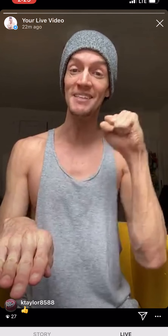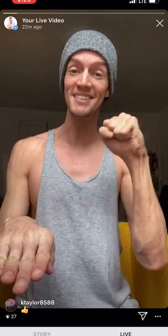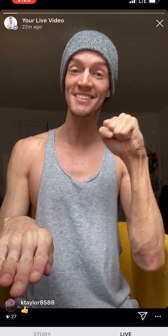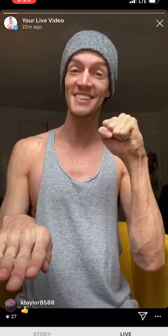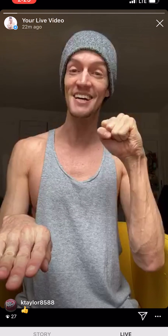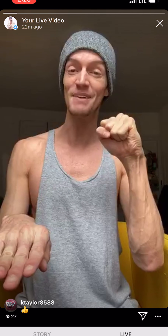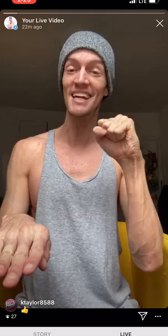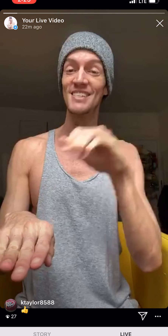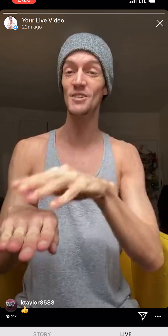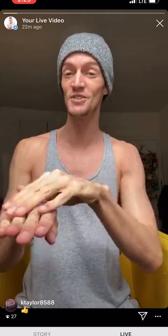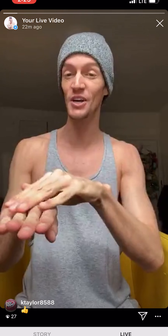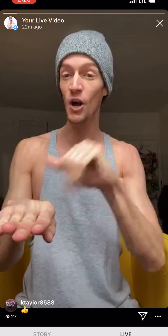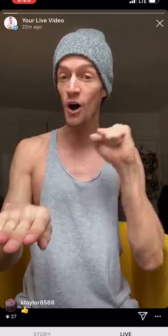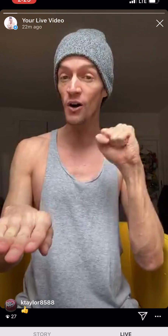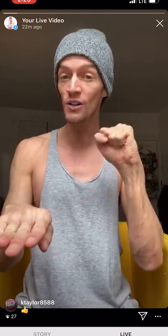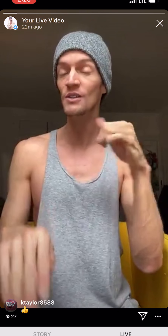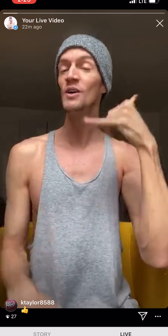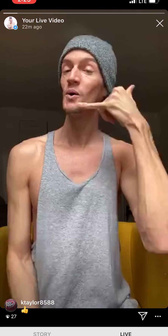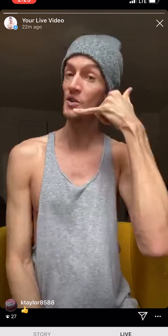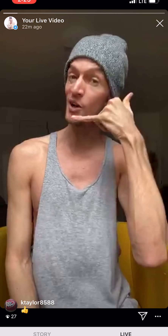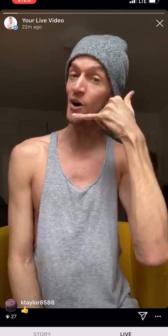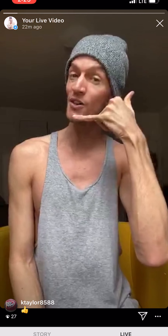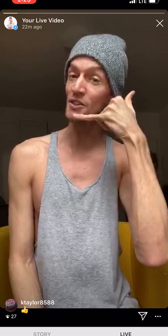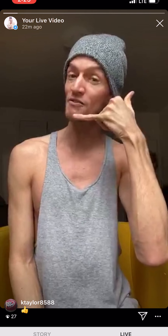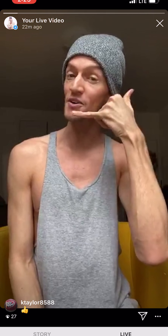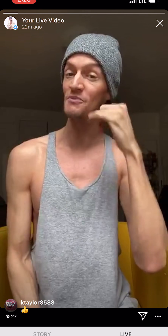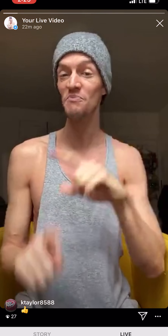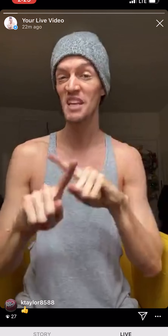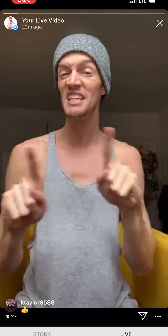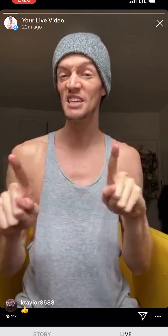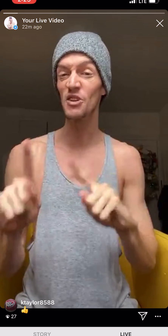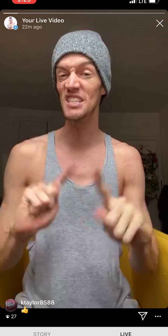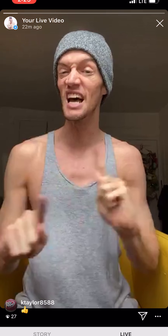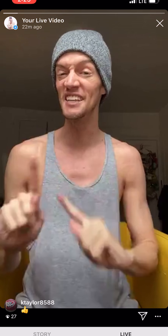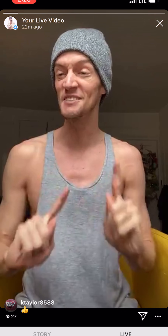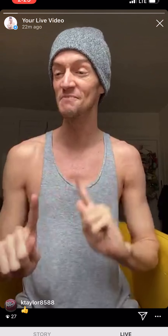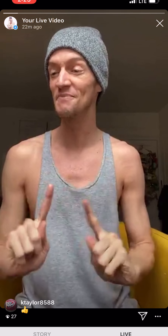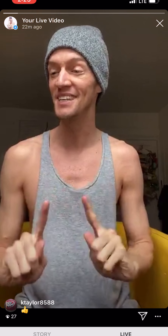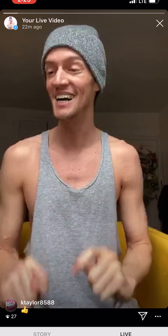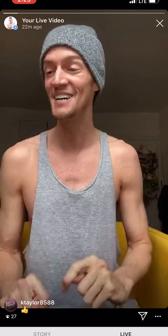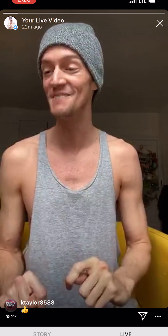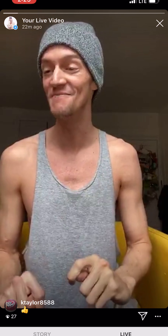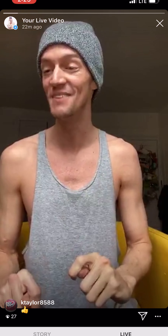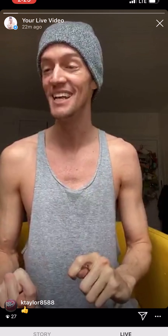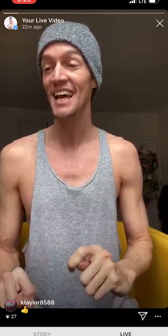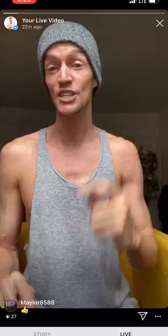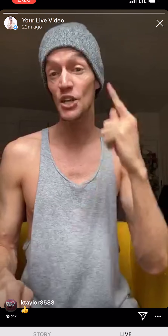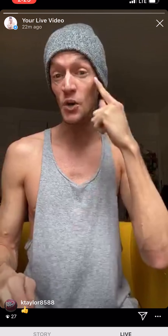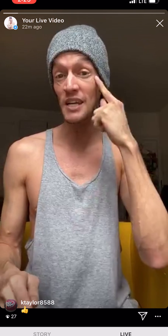and that's so, to call or to call on the phone. Different signs. To notice,